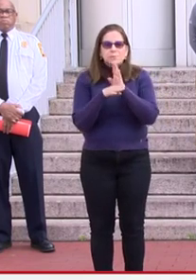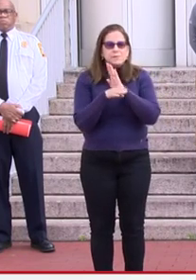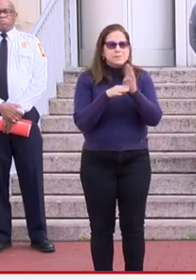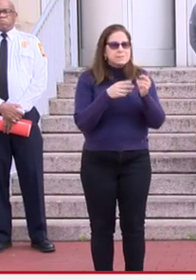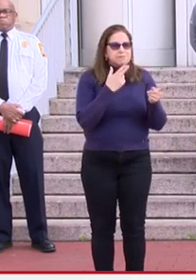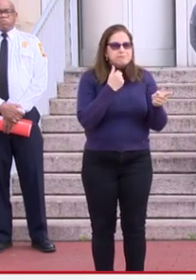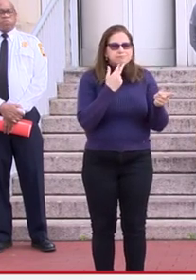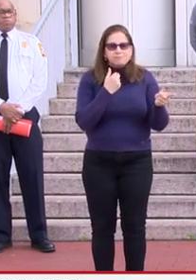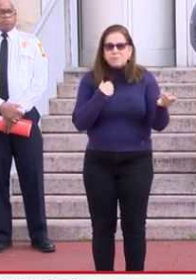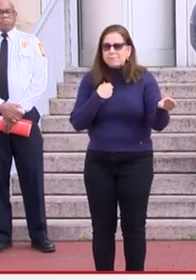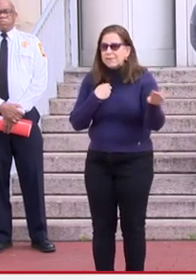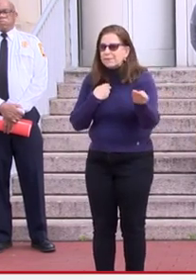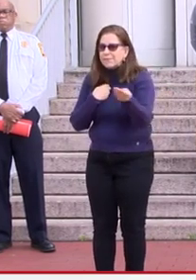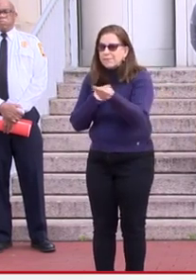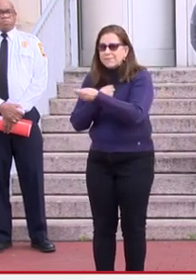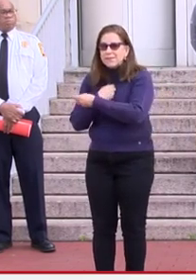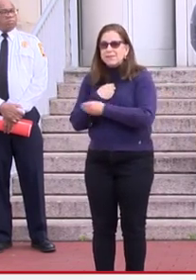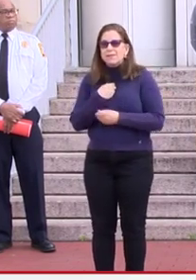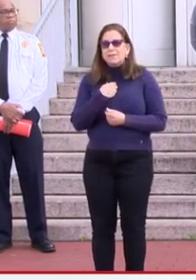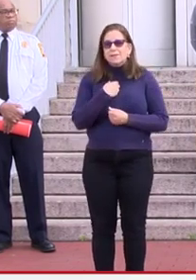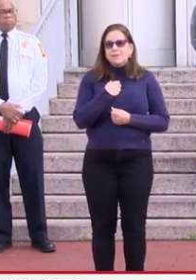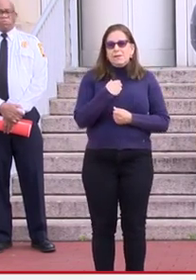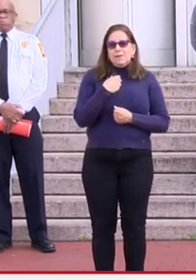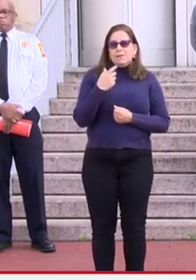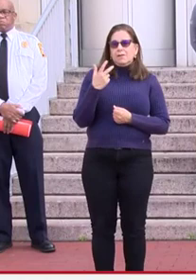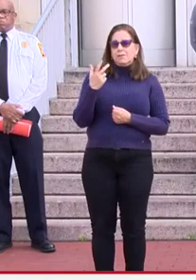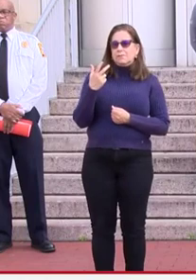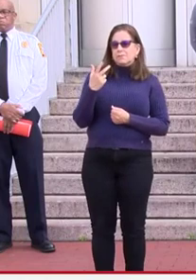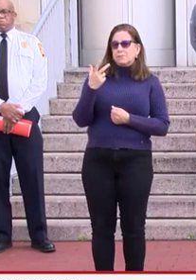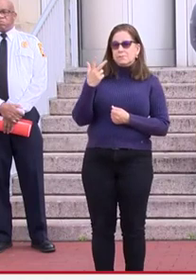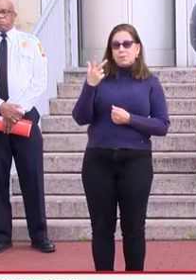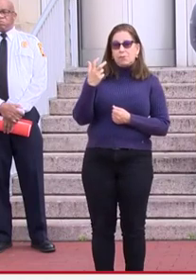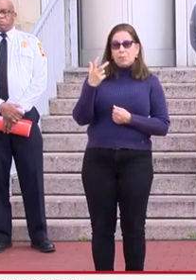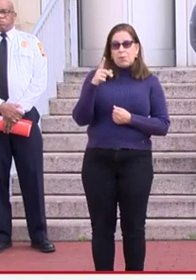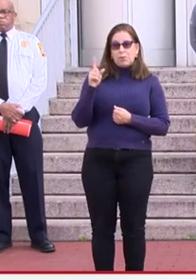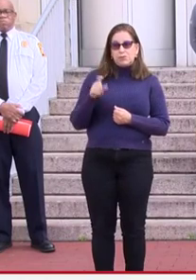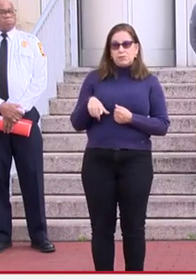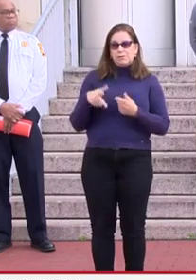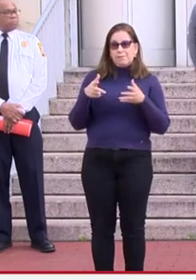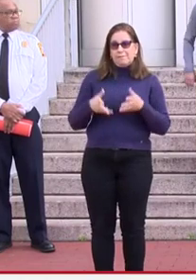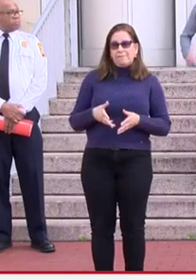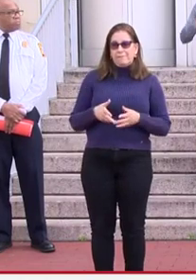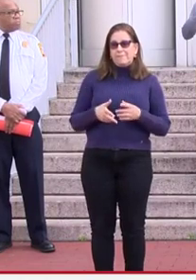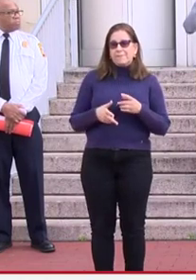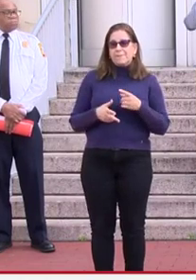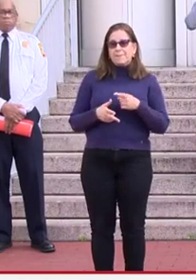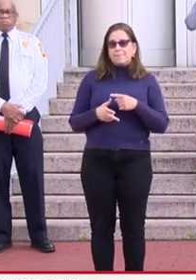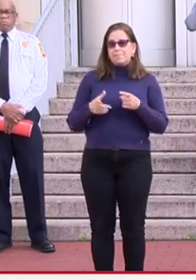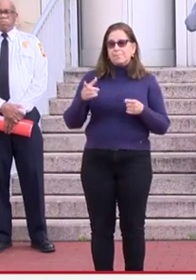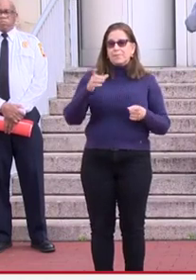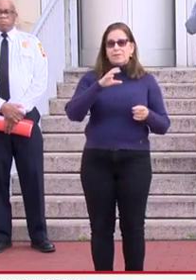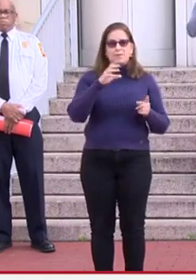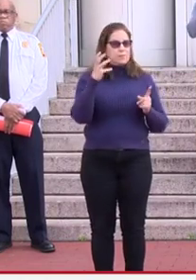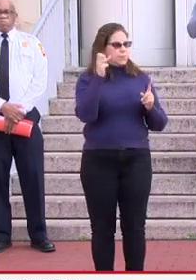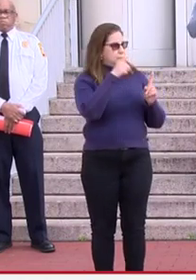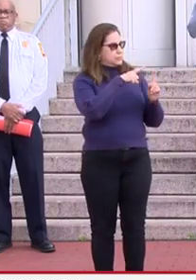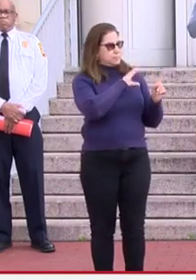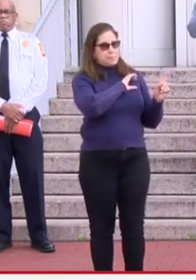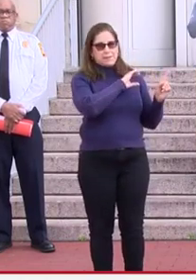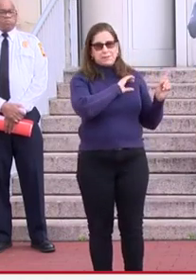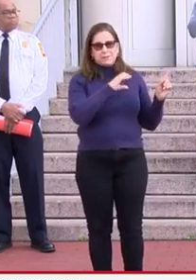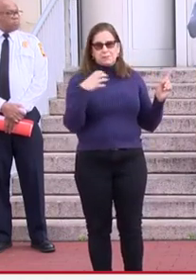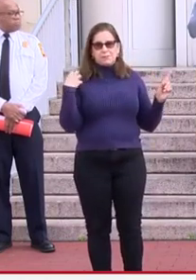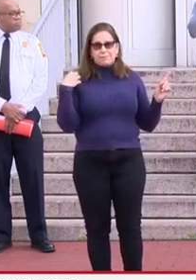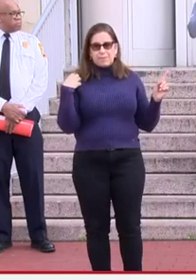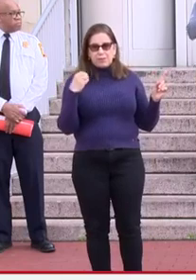Yes, I'll take a couple more. 1, 2, 3. This question is for the police chief. Yeah. If you don't mind. Just want to double check. Did you say that no officers have been quarantined?